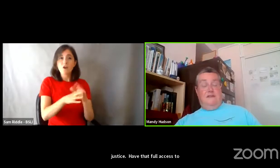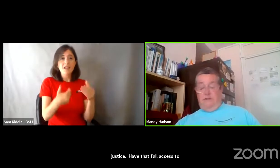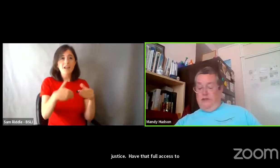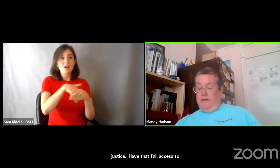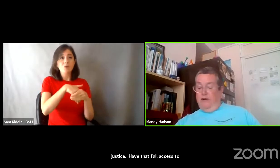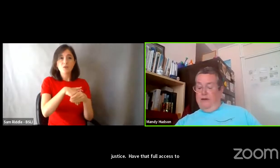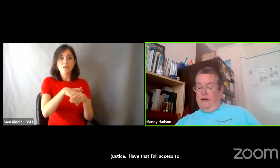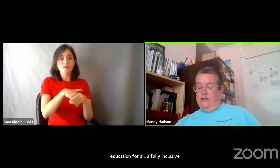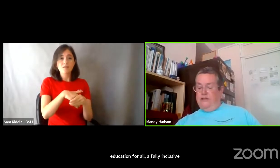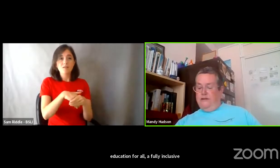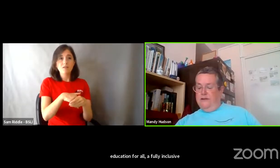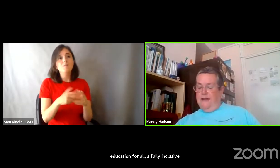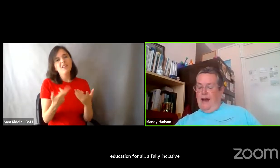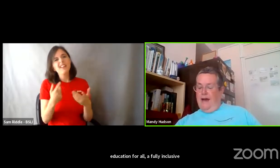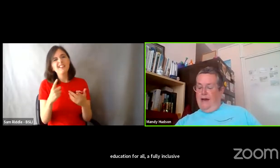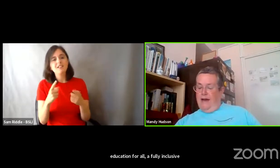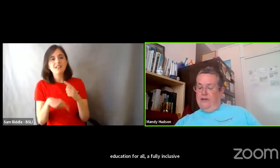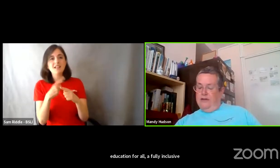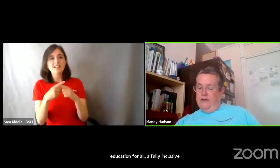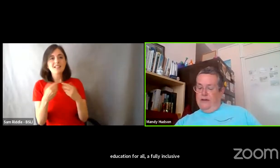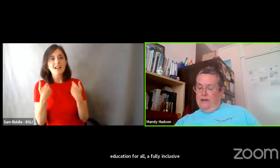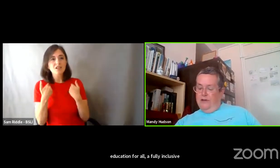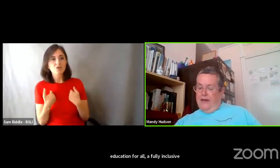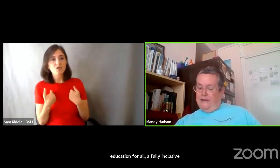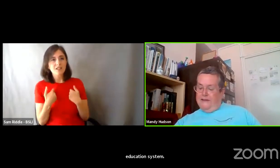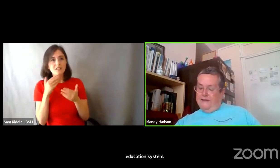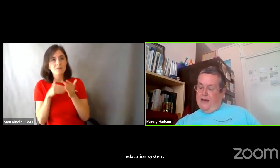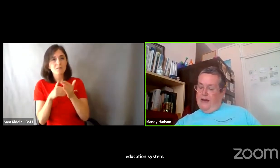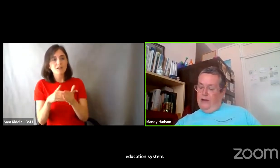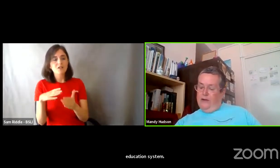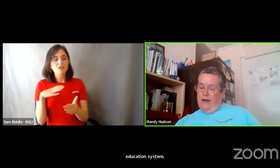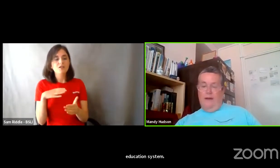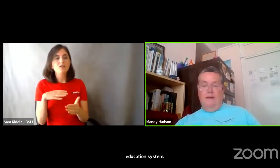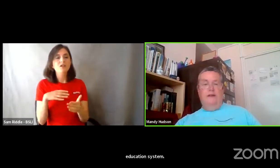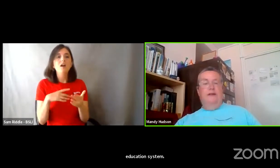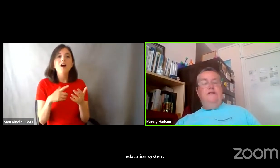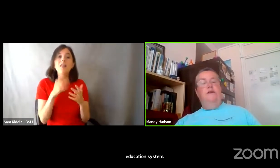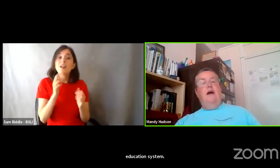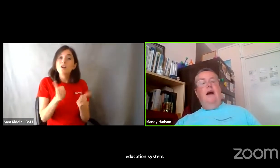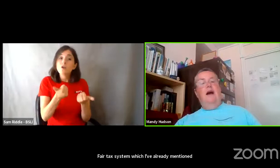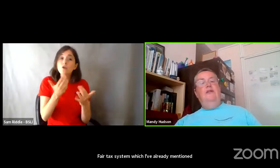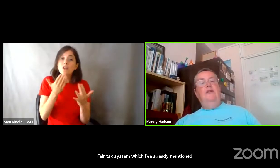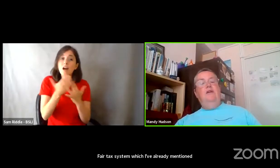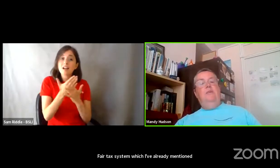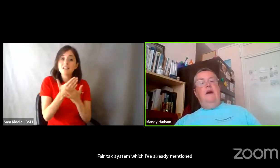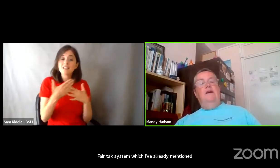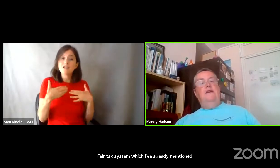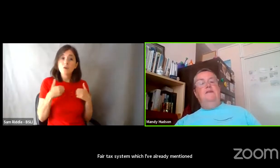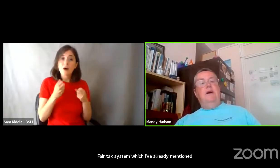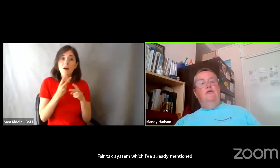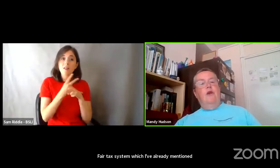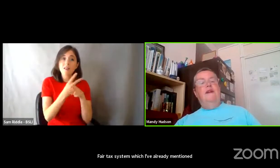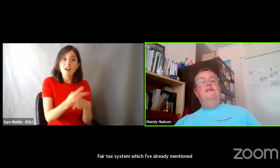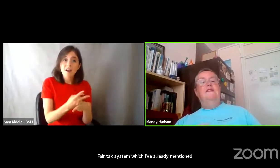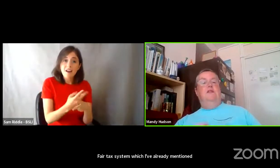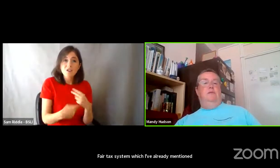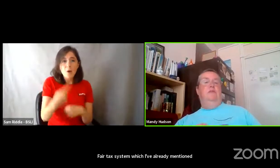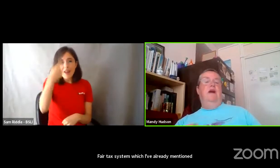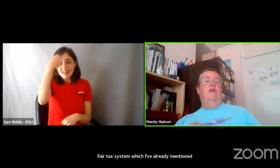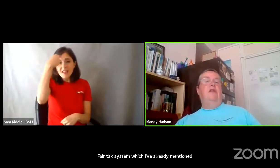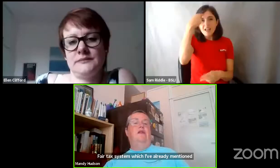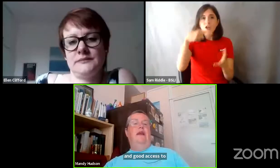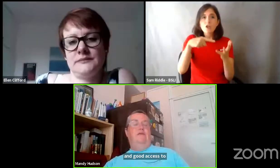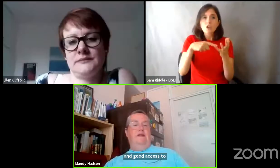tax system, which I've already mentioned, and good access to healthcare. So I think UBI is about raising